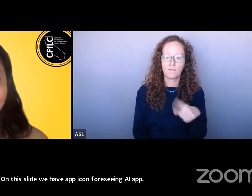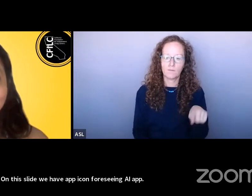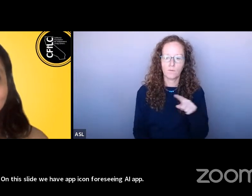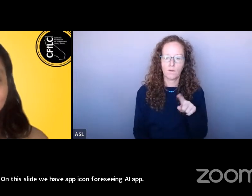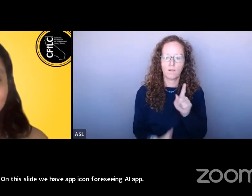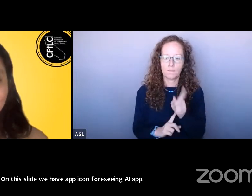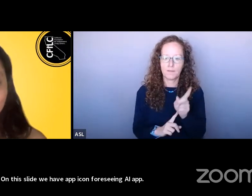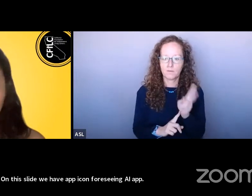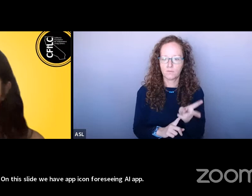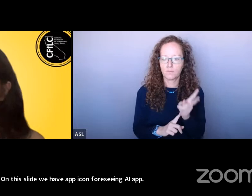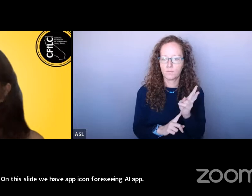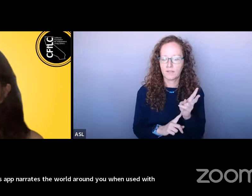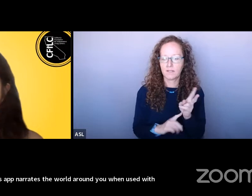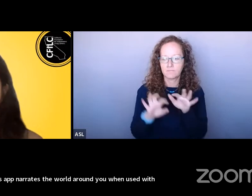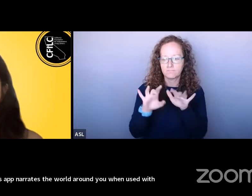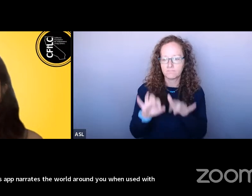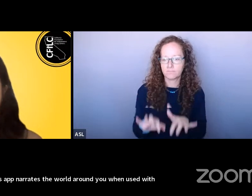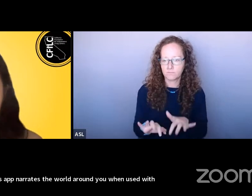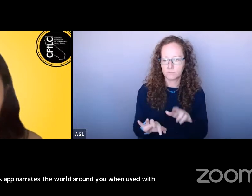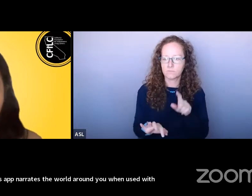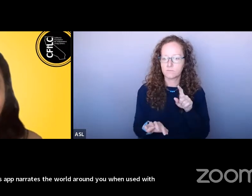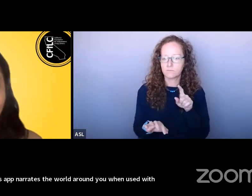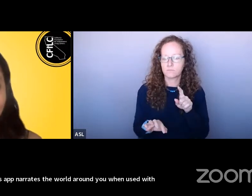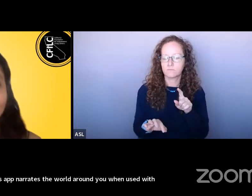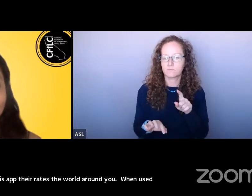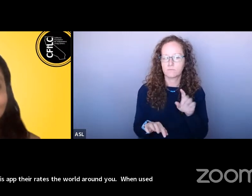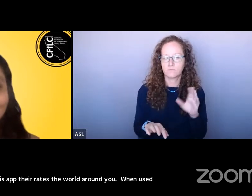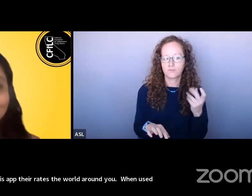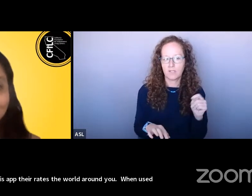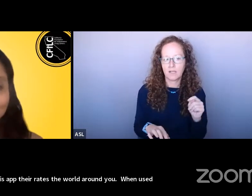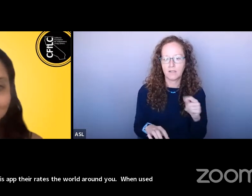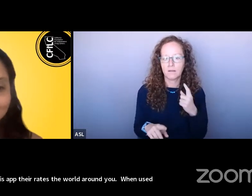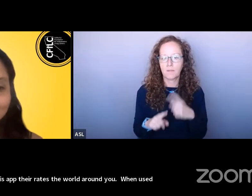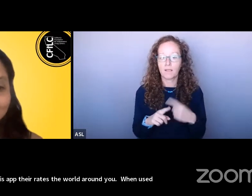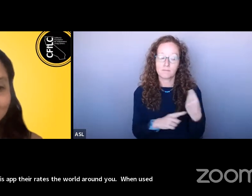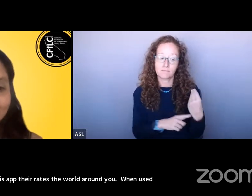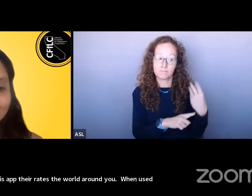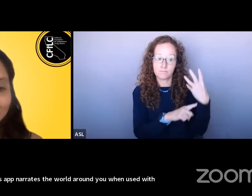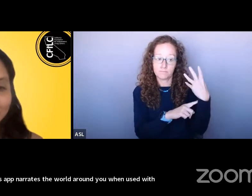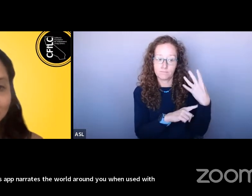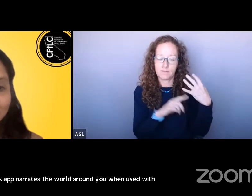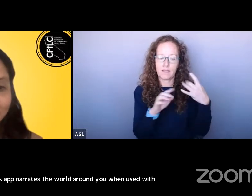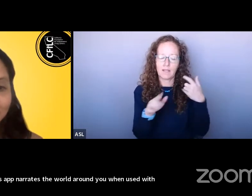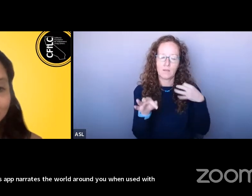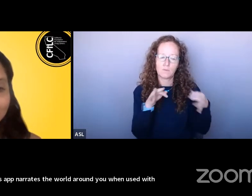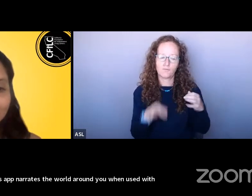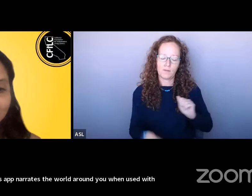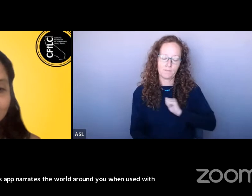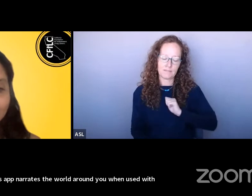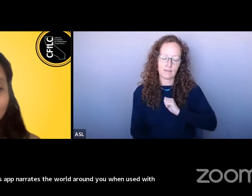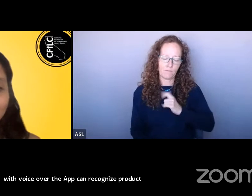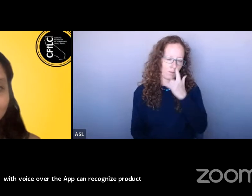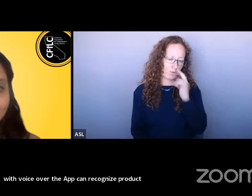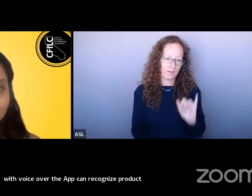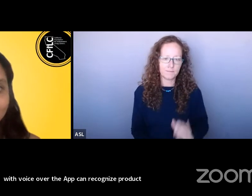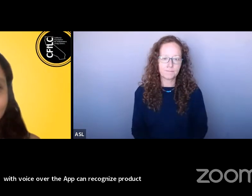enter their questions in the chat, I am going to come on camera and provide a quick audio description of myself.